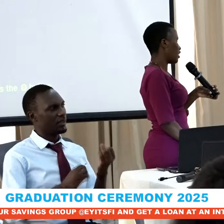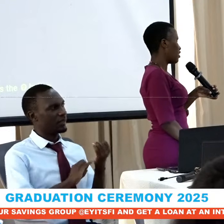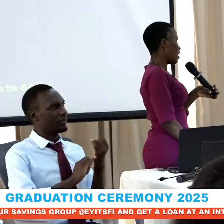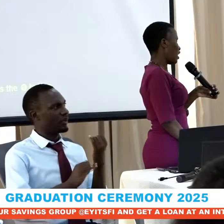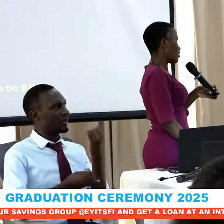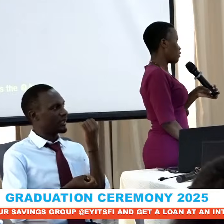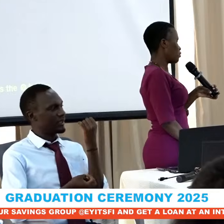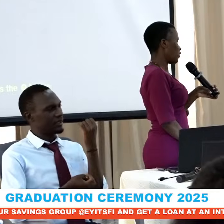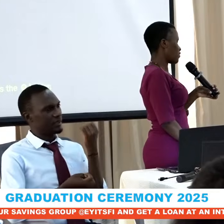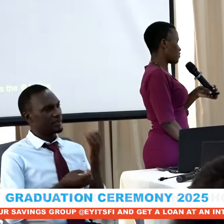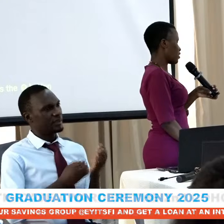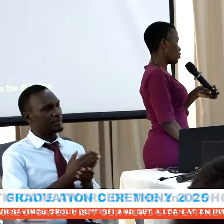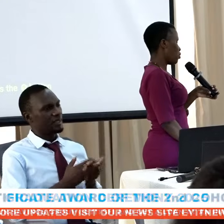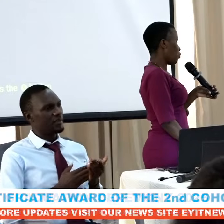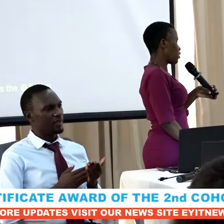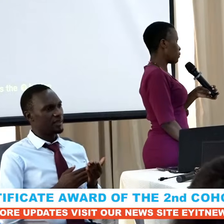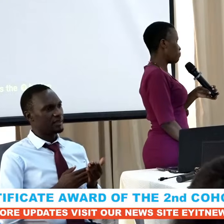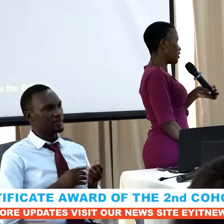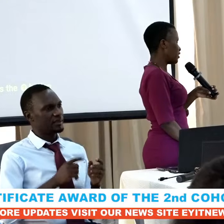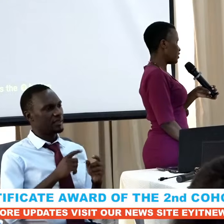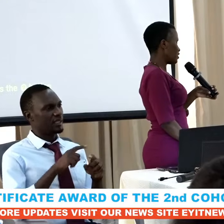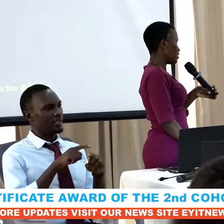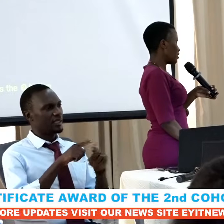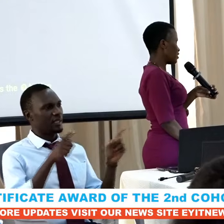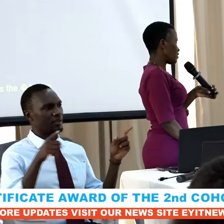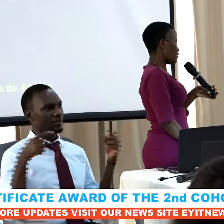interpreter at the university who will be